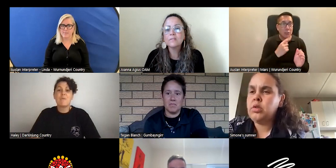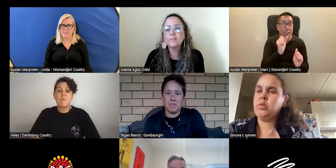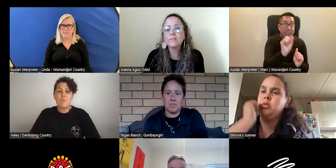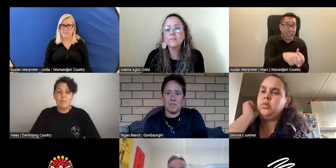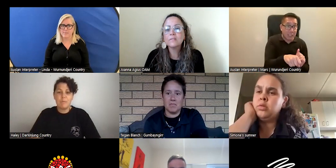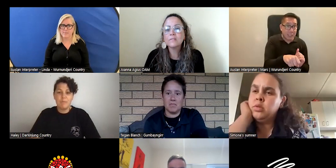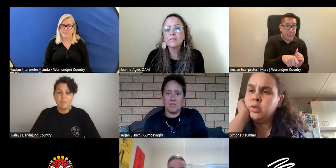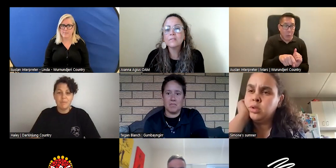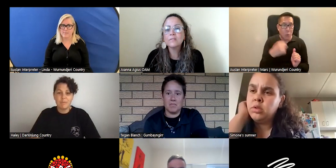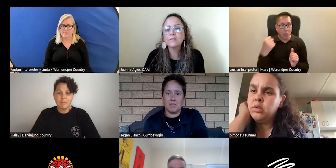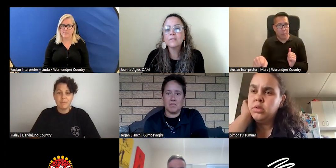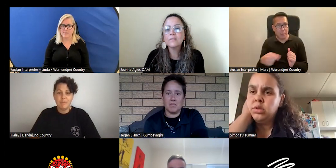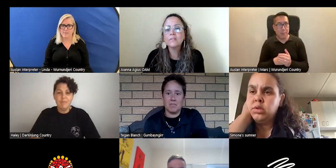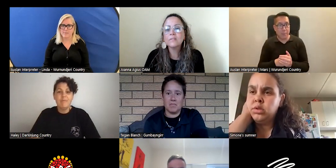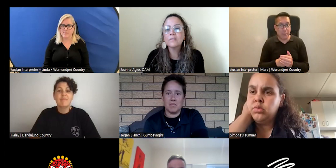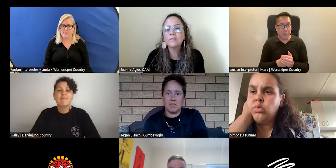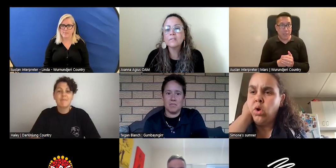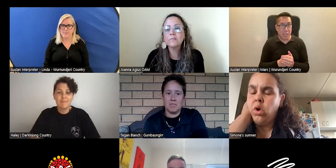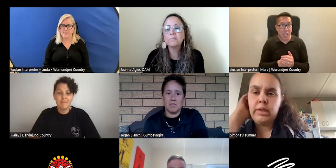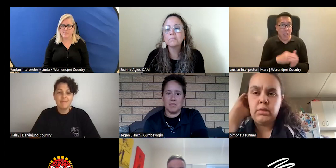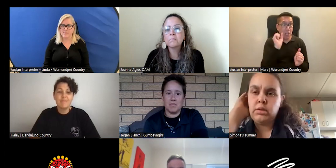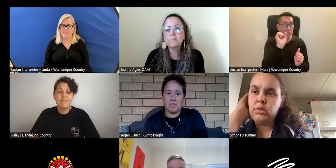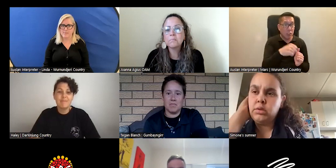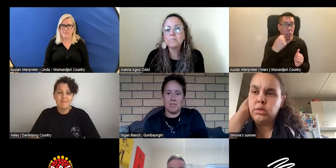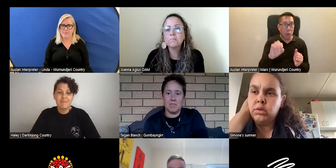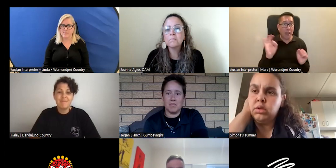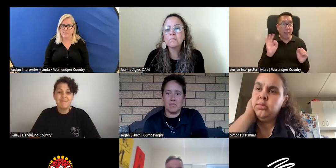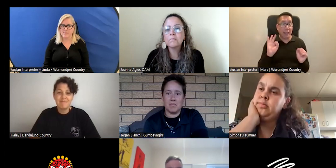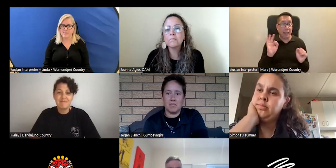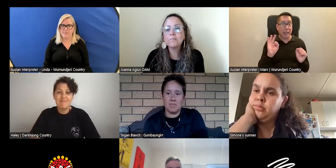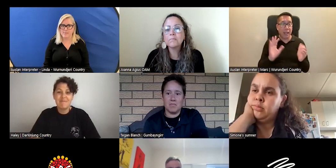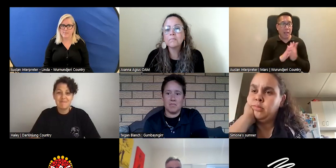or you answer no. If you don't answer yes or no, your vote's nulled.